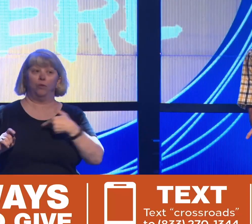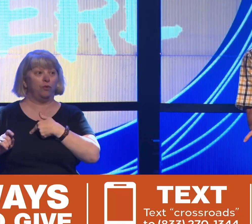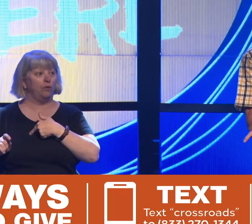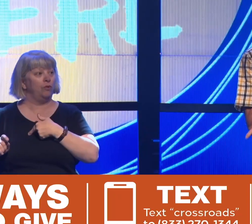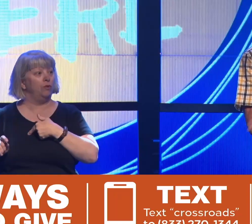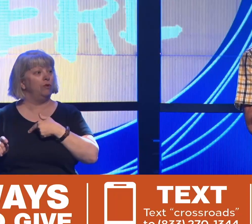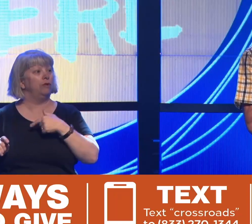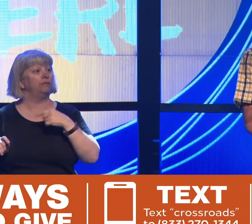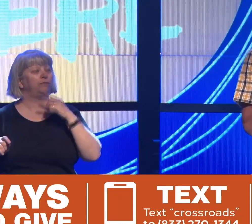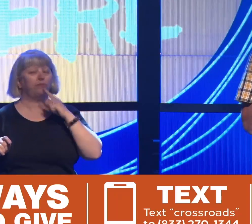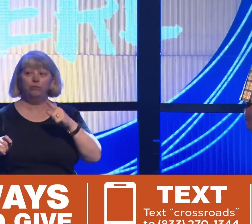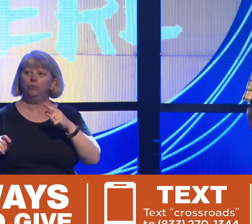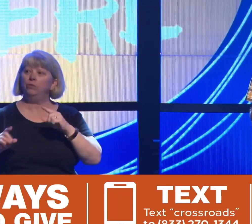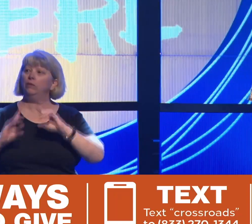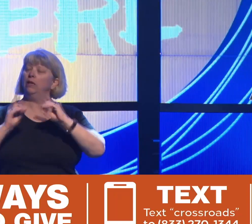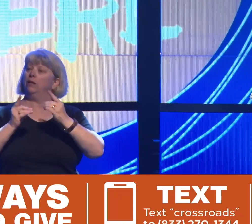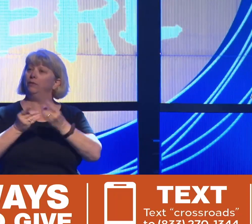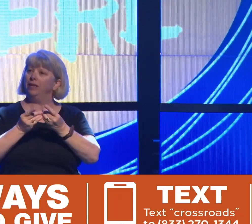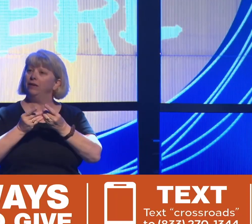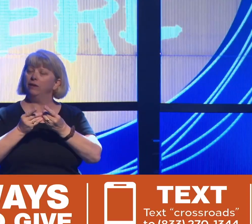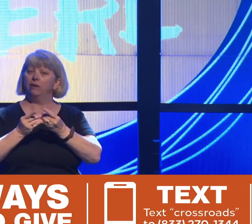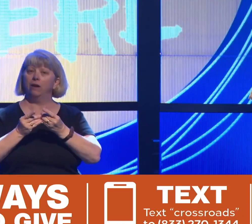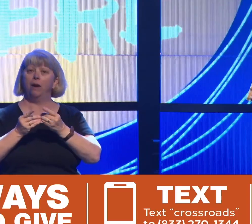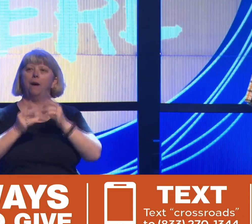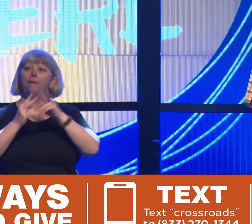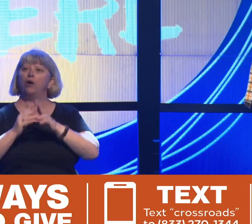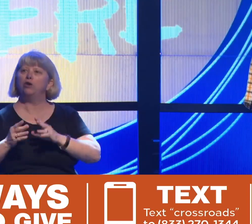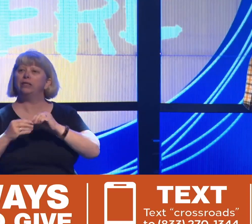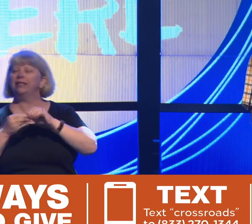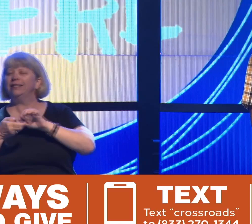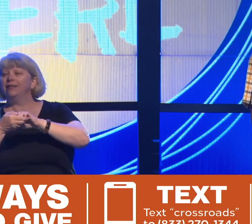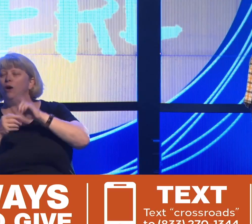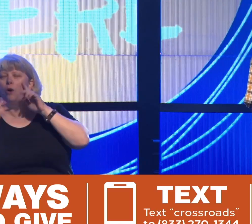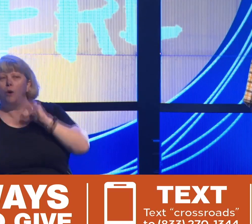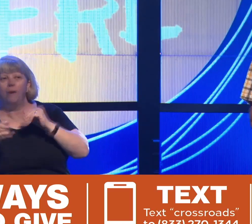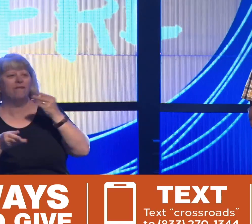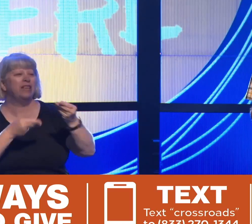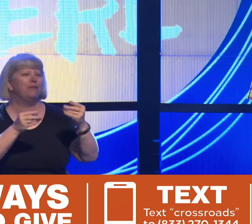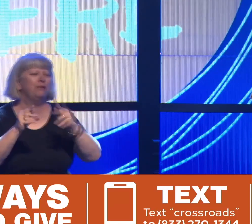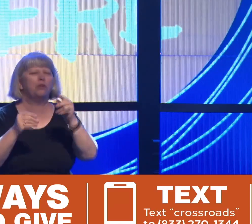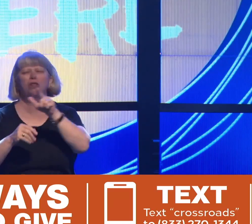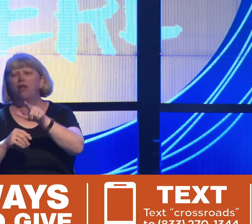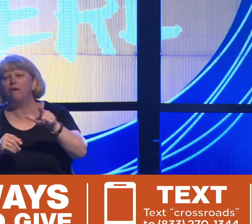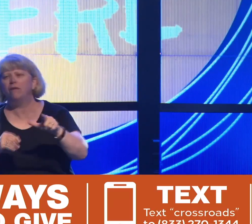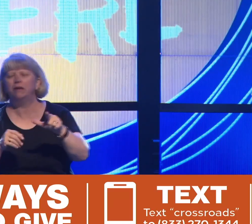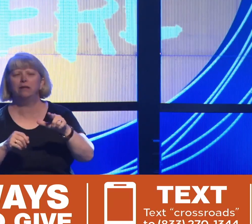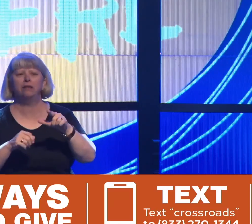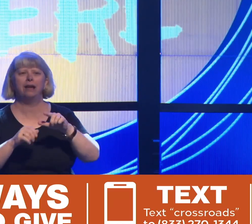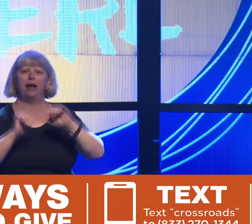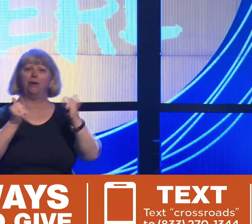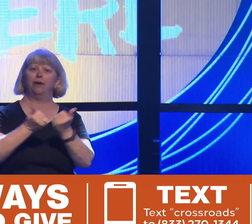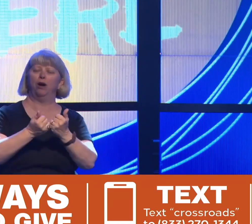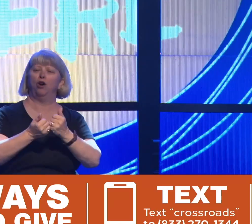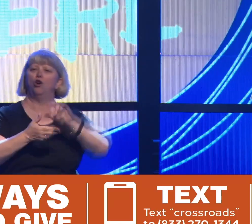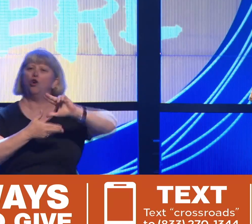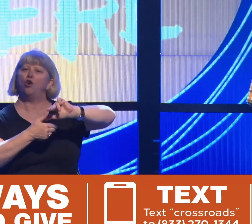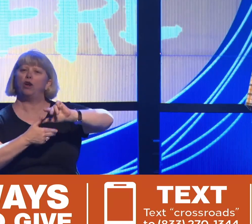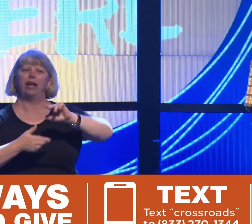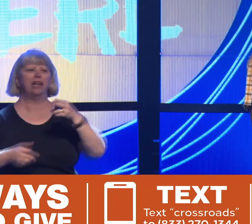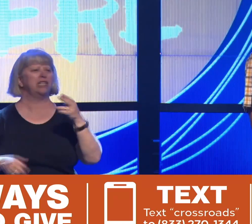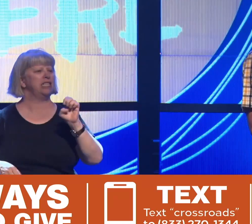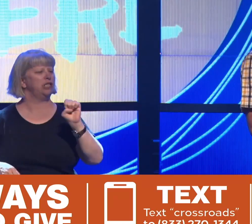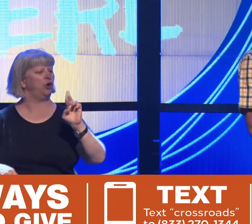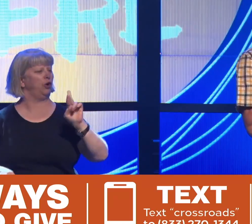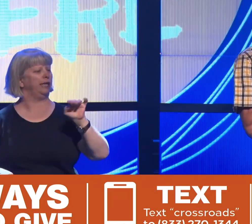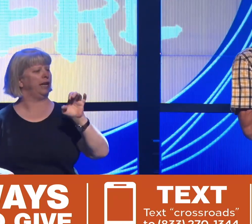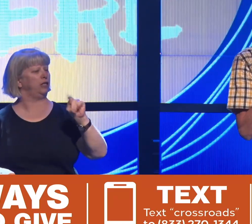was contributed to Partners in Hope, where it feeds people in Loveland, it feeds people in the area. Hurricane Ernesto that